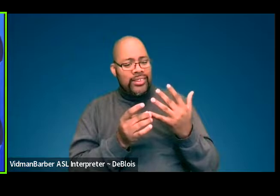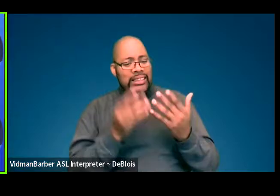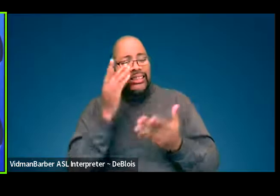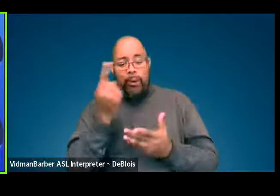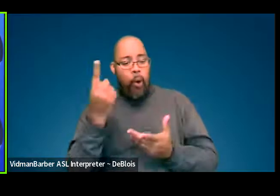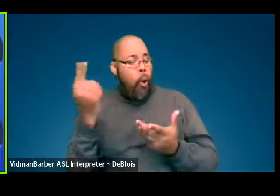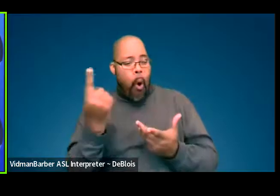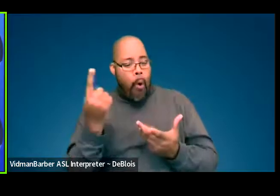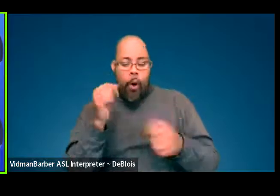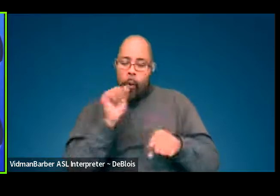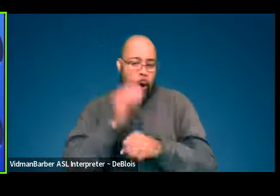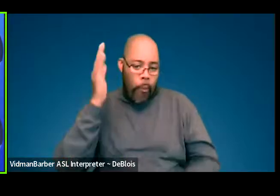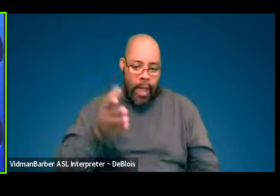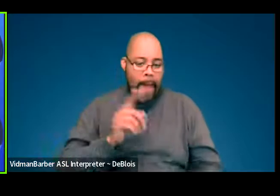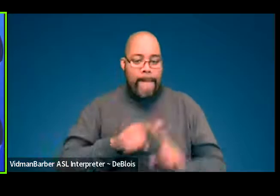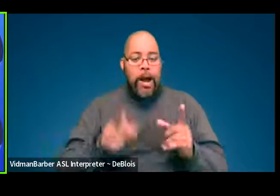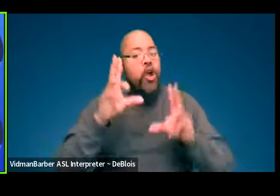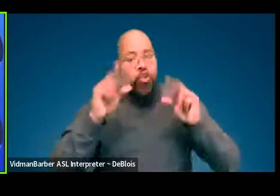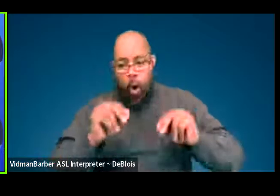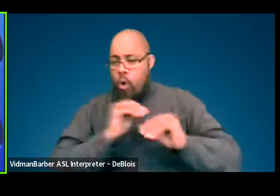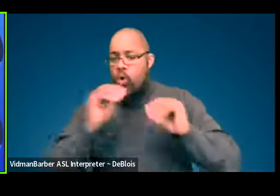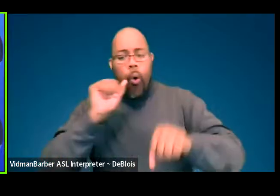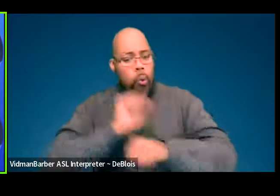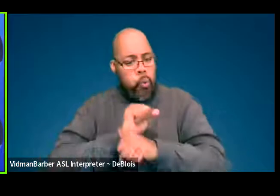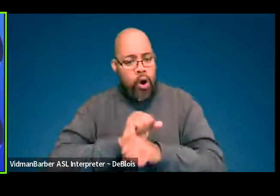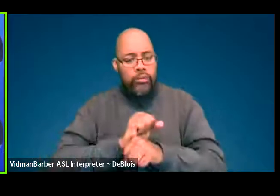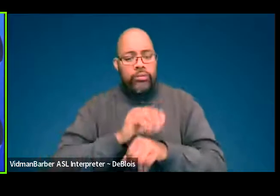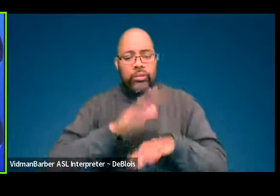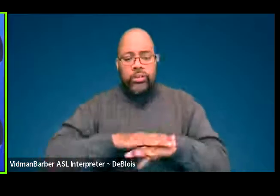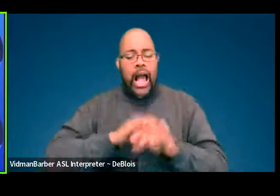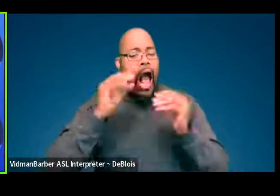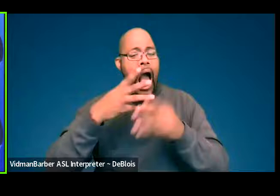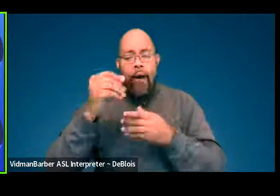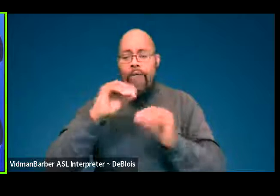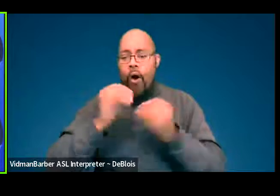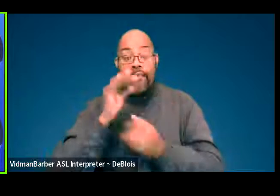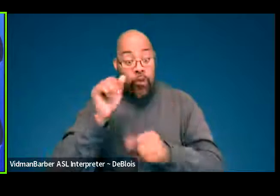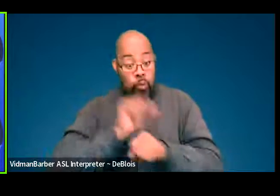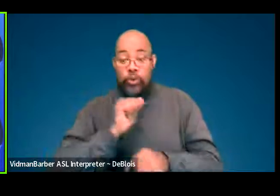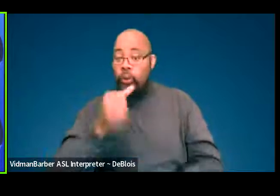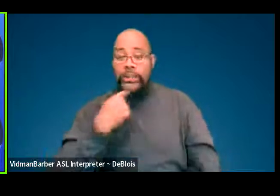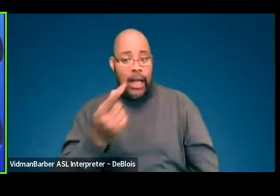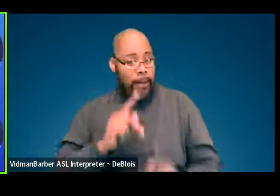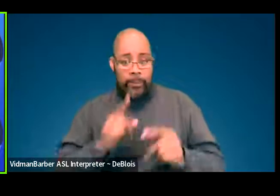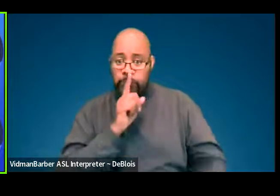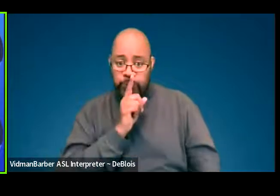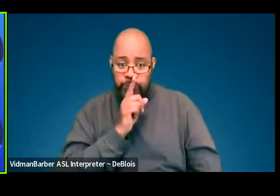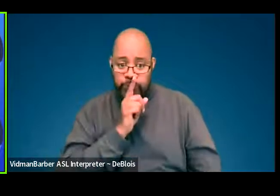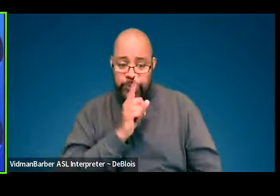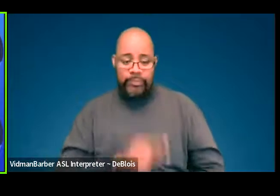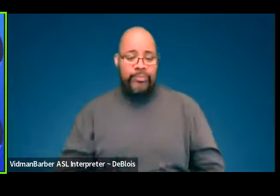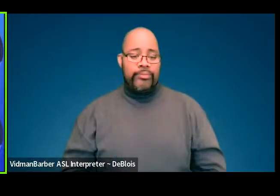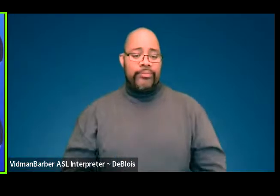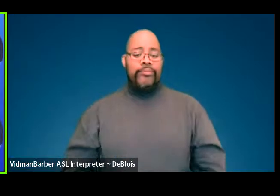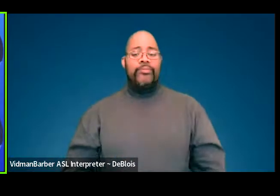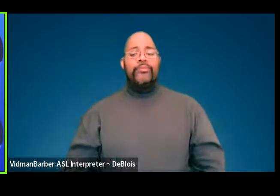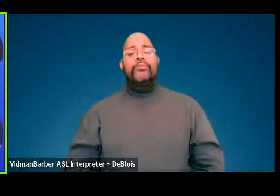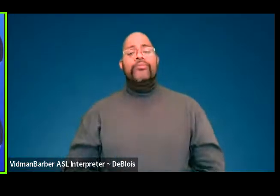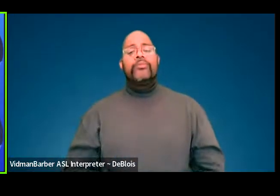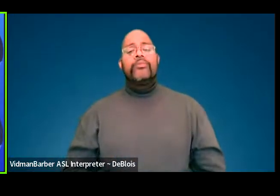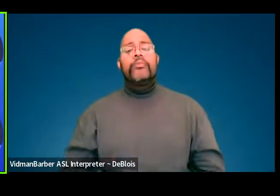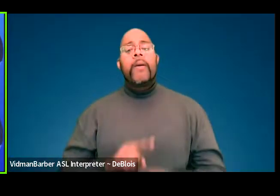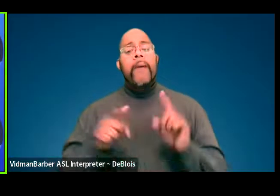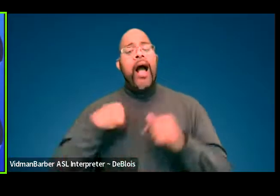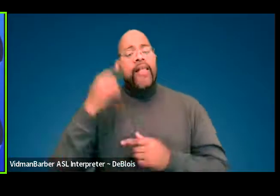somebody always gonna work. But it's like, no, nobody work. Put on your out of office. If you do work, don't tell nobody. It's nothing.